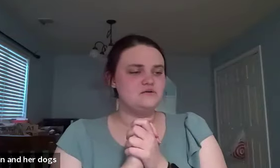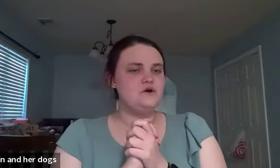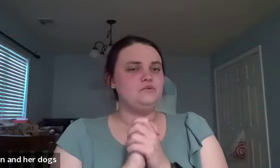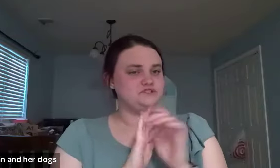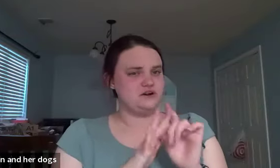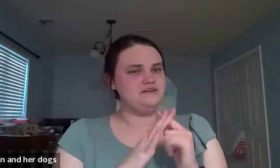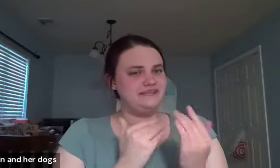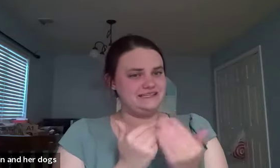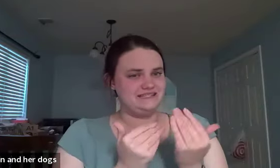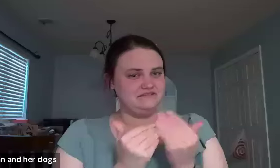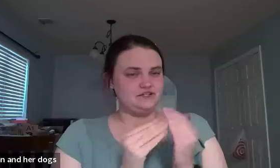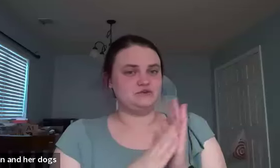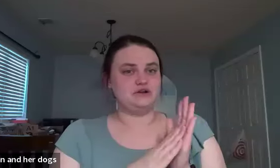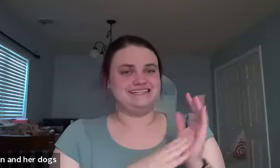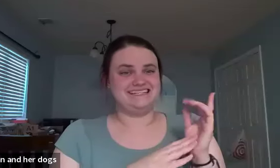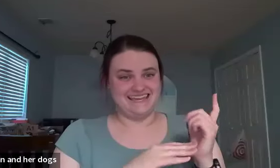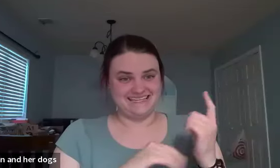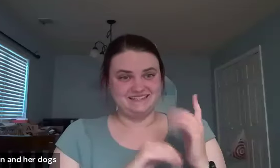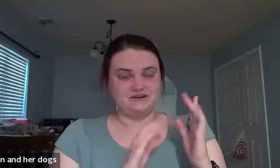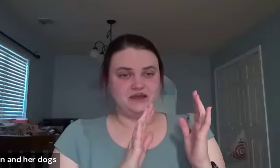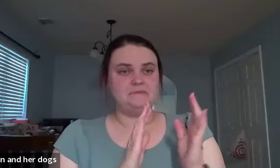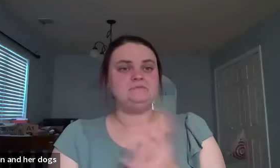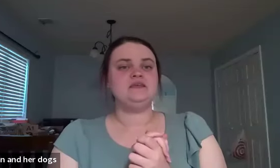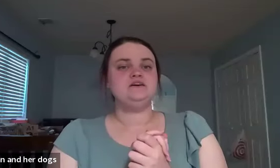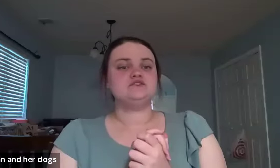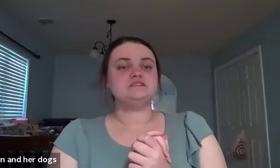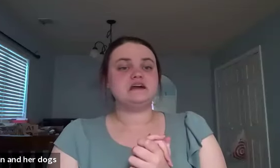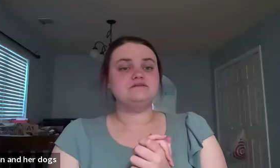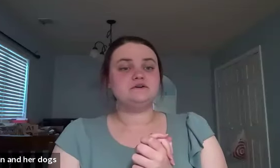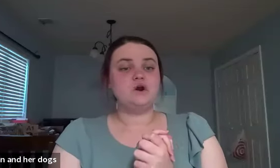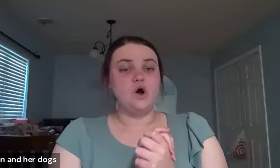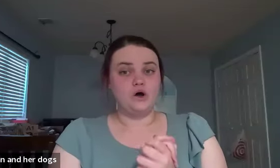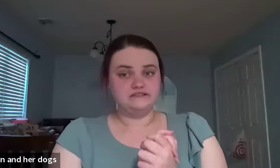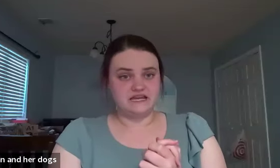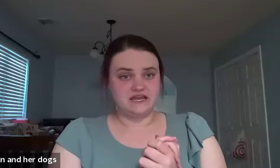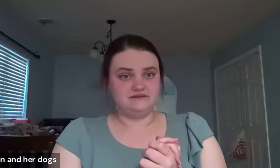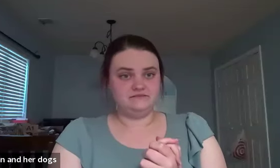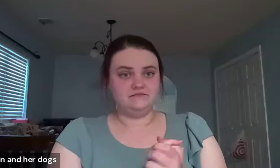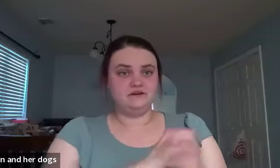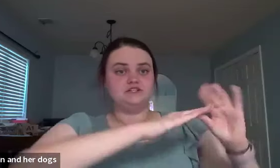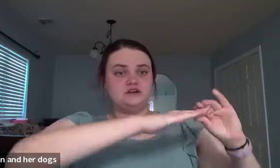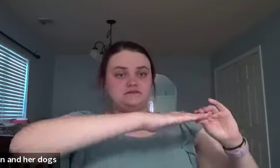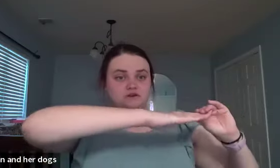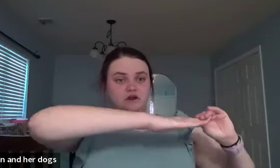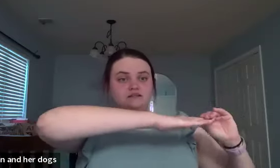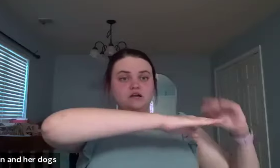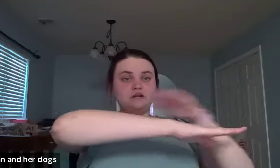So we'll start off easy first with our days. Okay. So the sign for all day is you're going to have your non-dominant